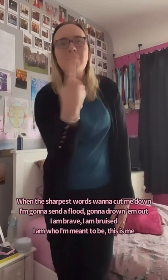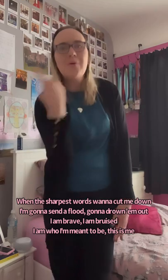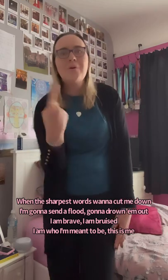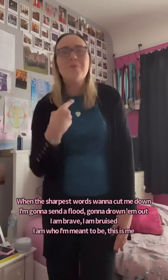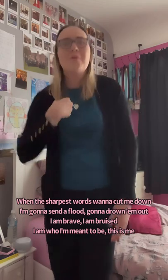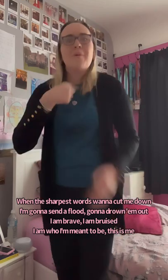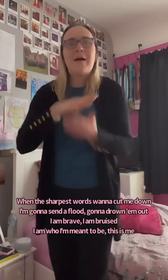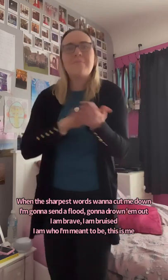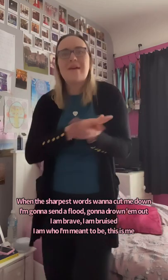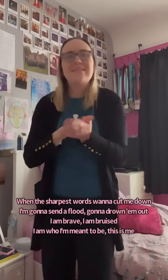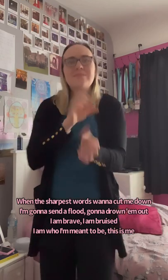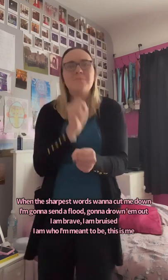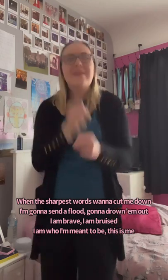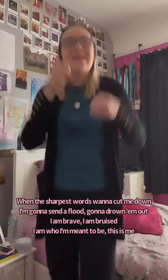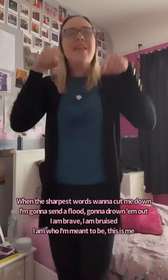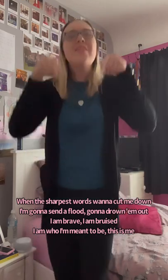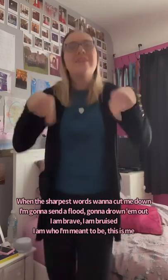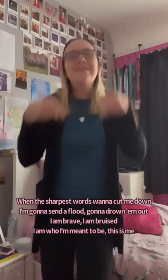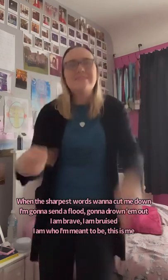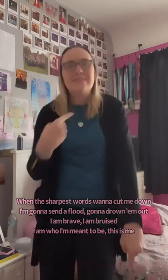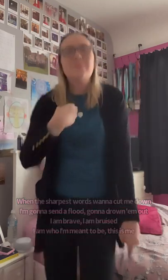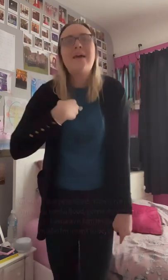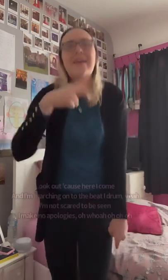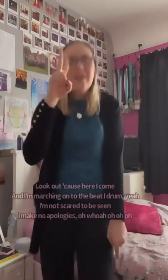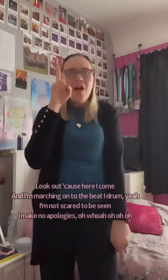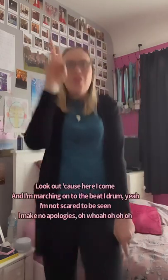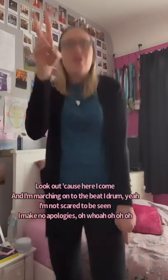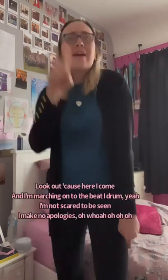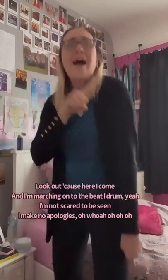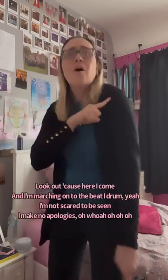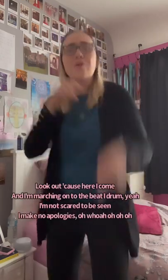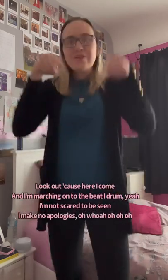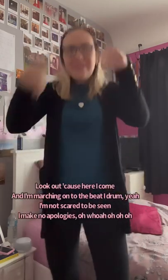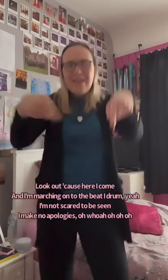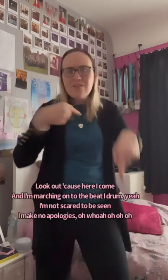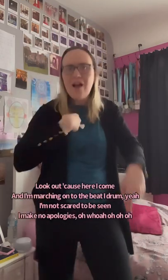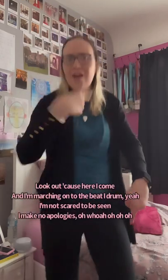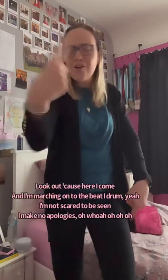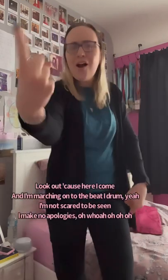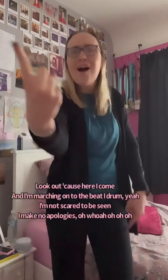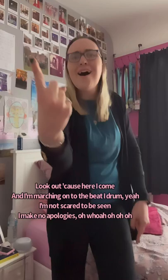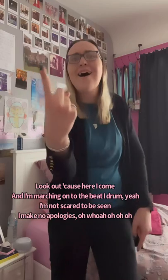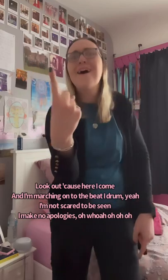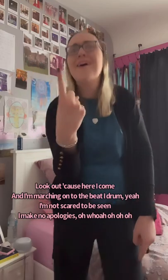am who I'm meant to be. This is me, look out, 'cause here I